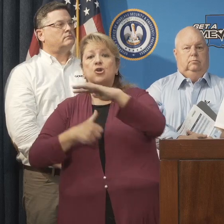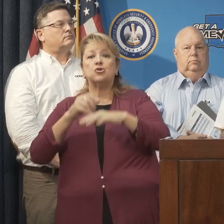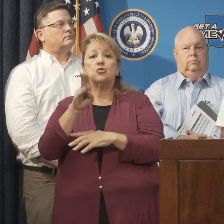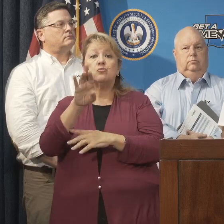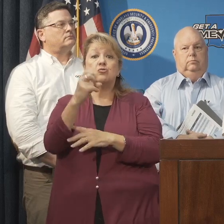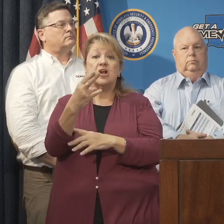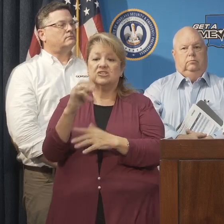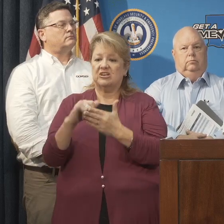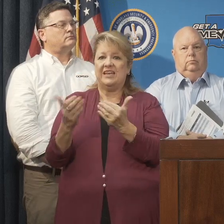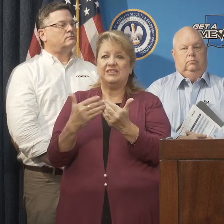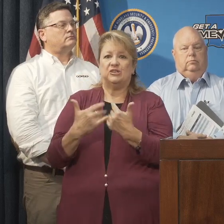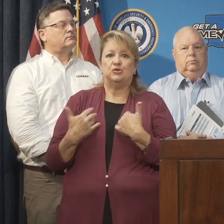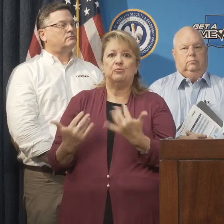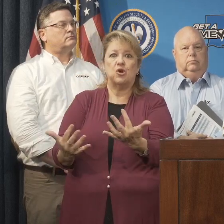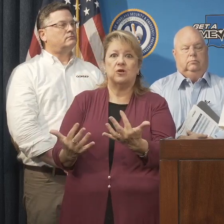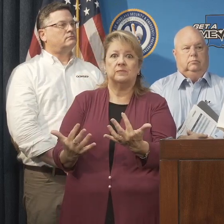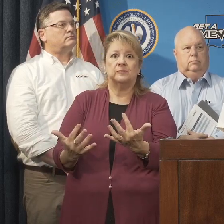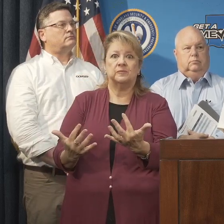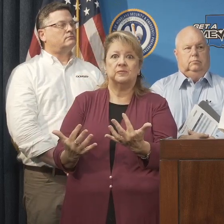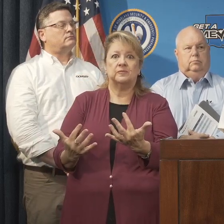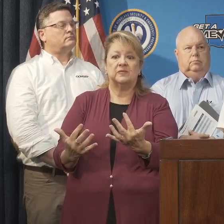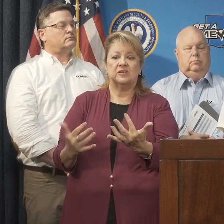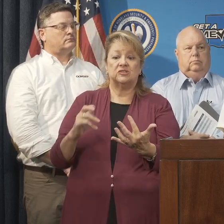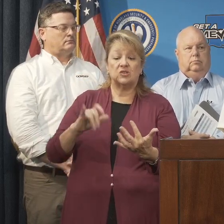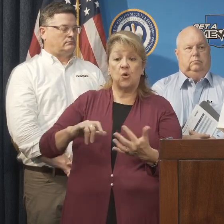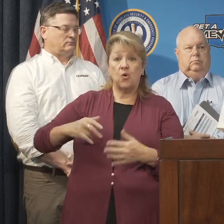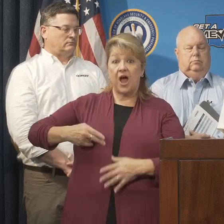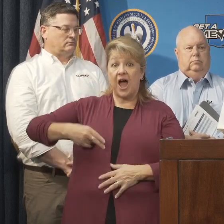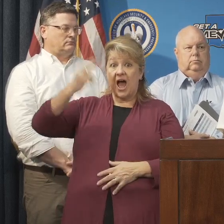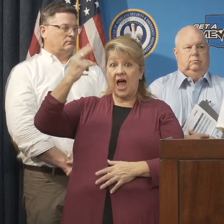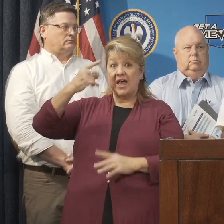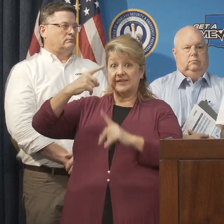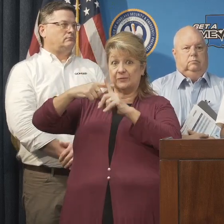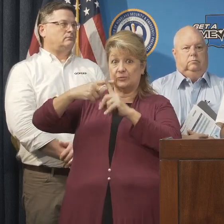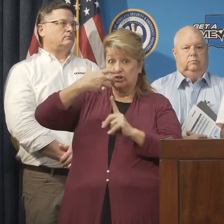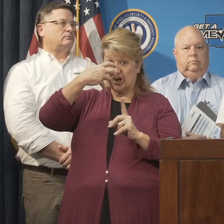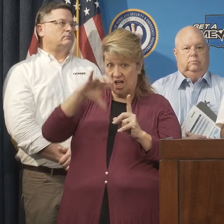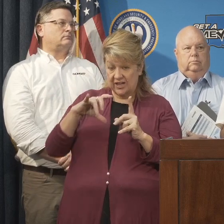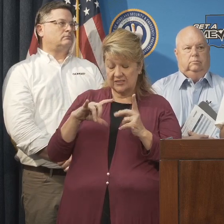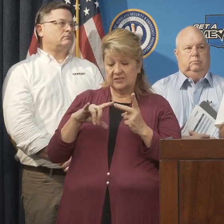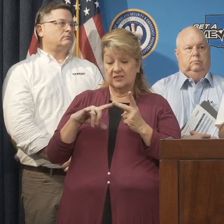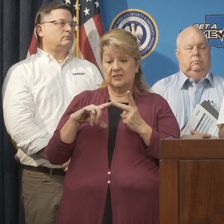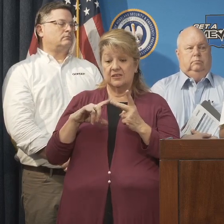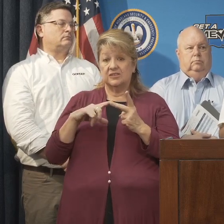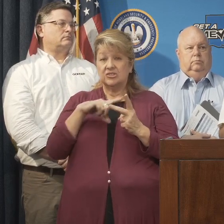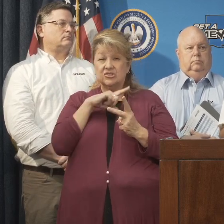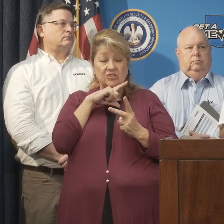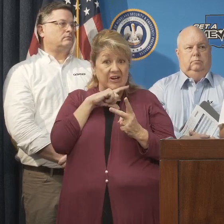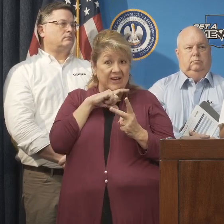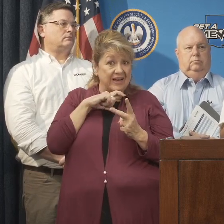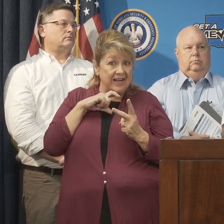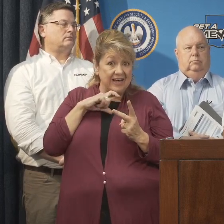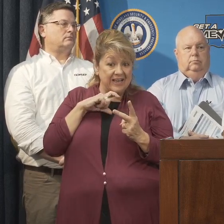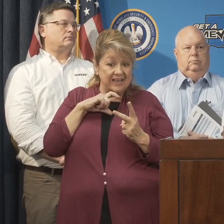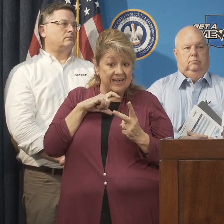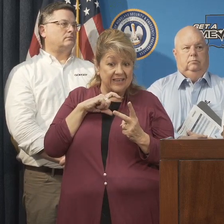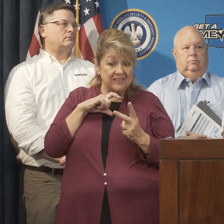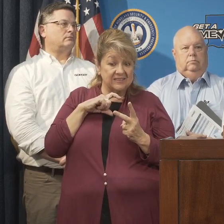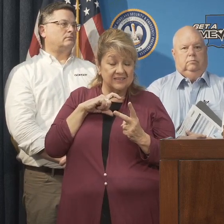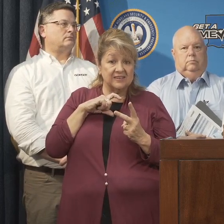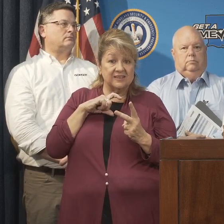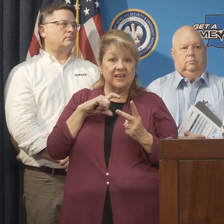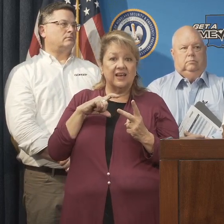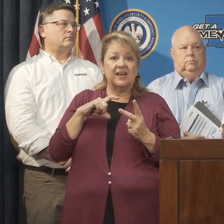fuel. And so we have this very volatile, dangerous situation right now. I happen to believe that this